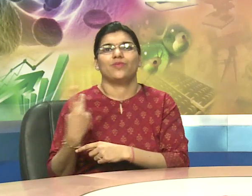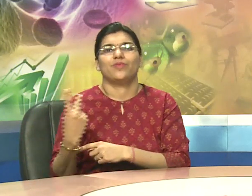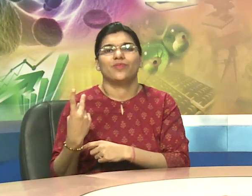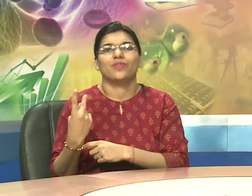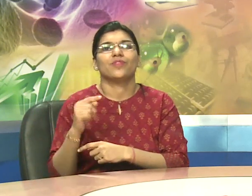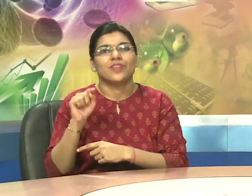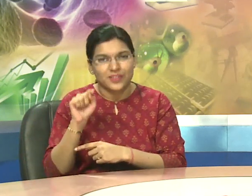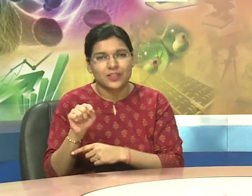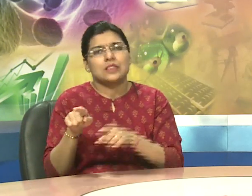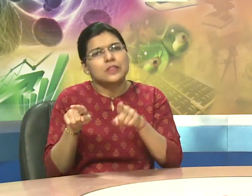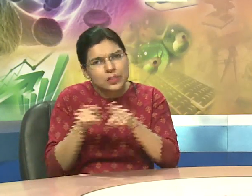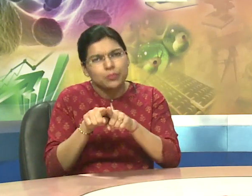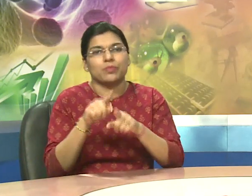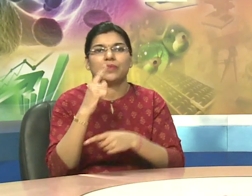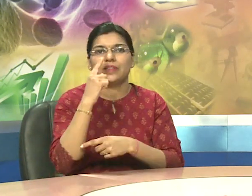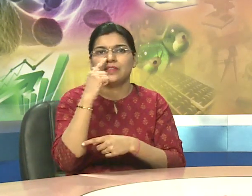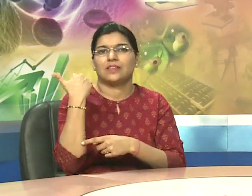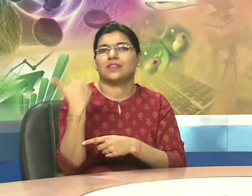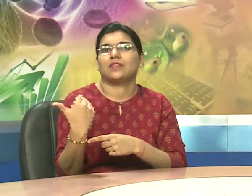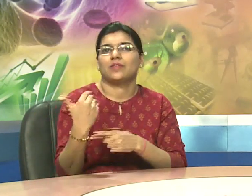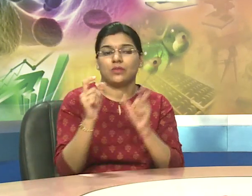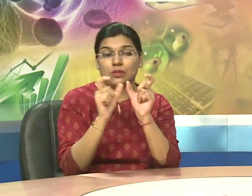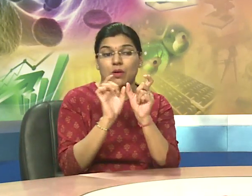together. They are not true sisters.